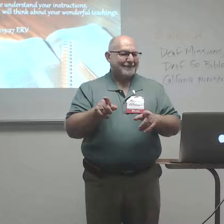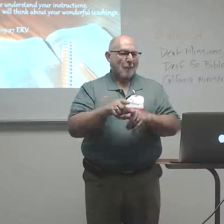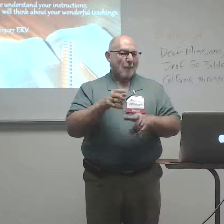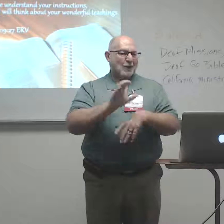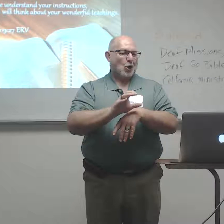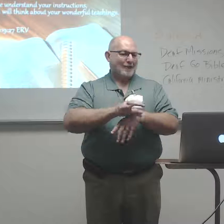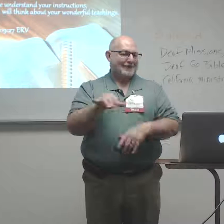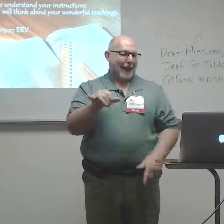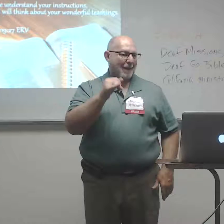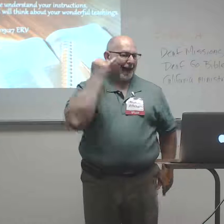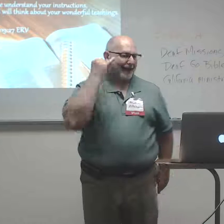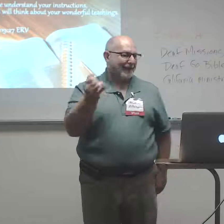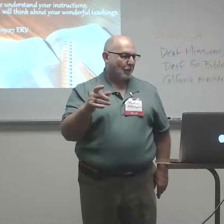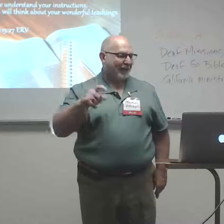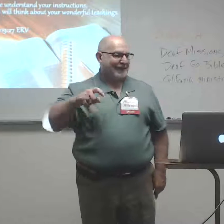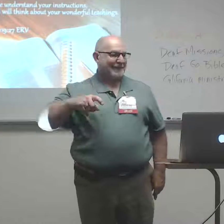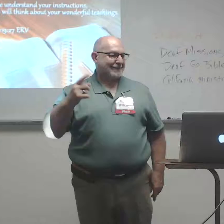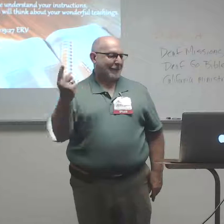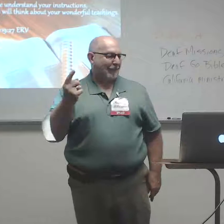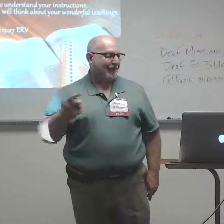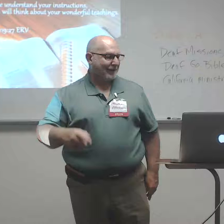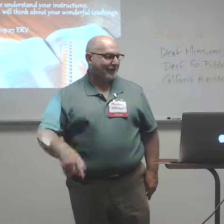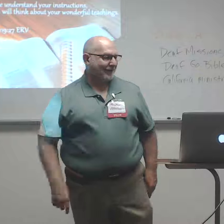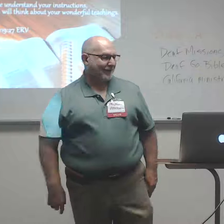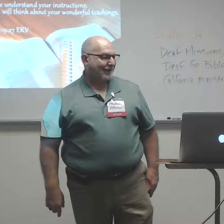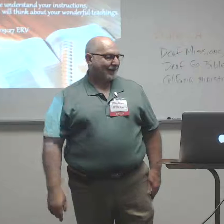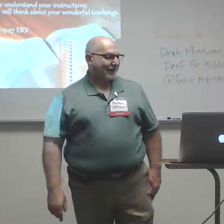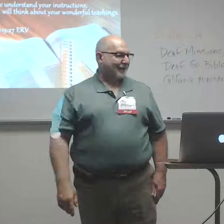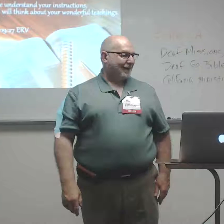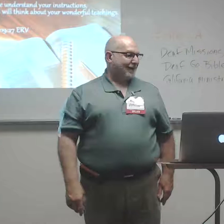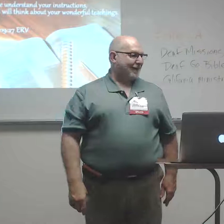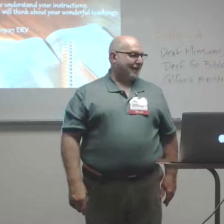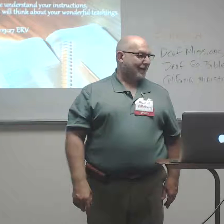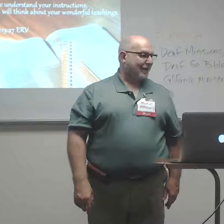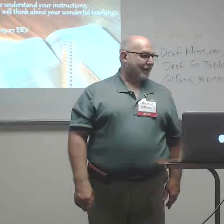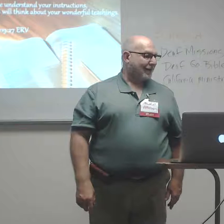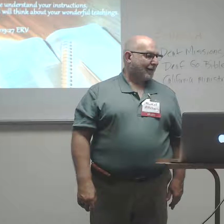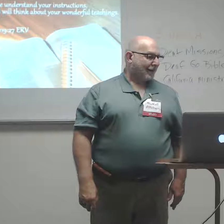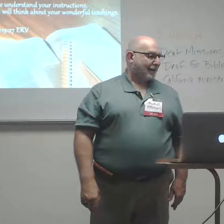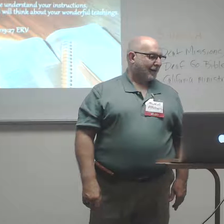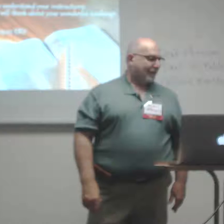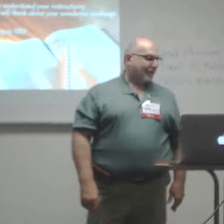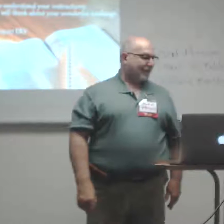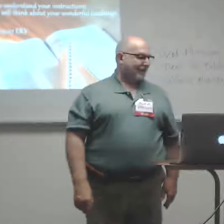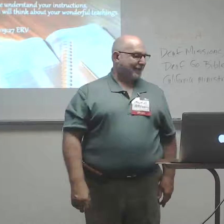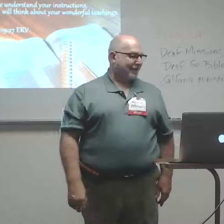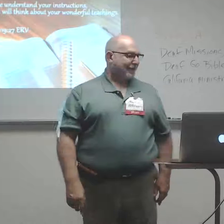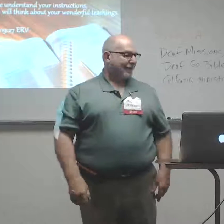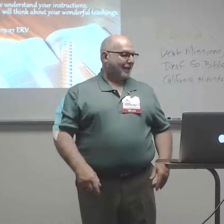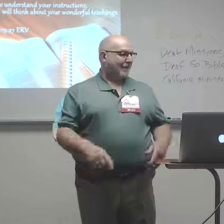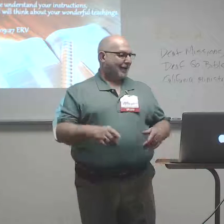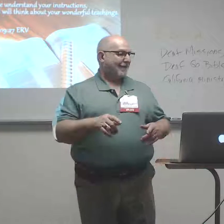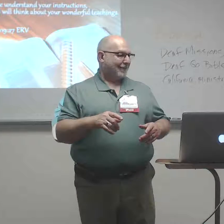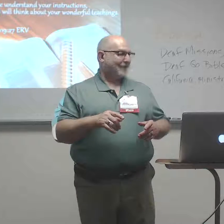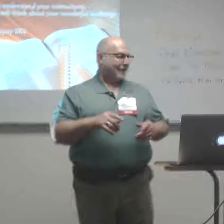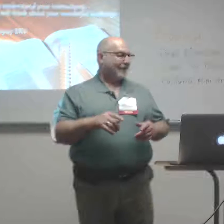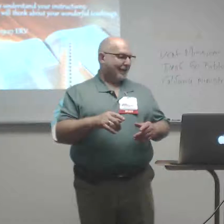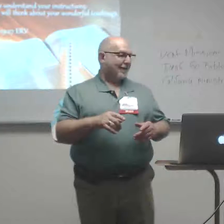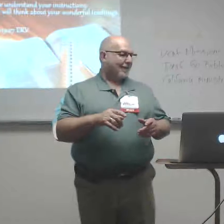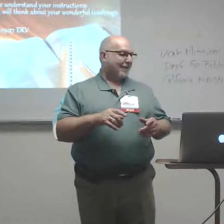Look at Niall. That we used to have something like that. Now Niall is going out and he